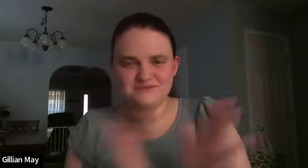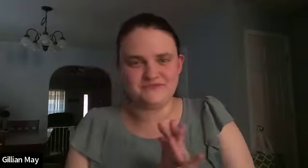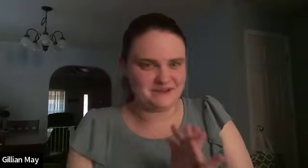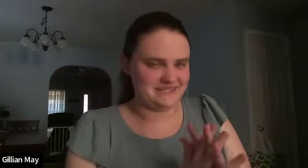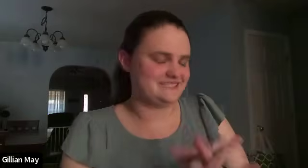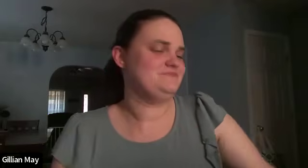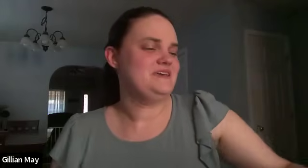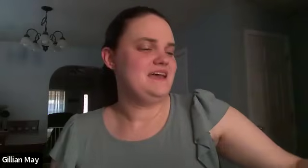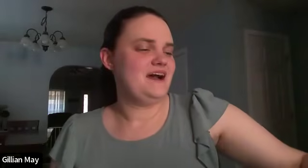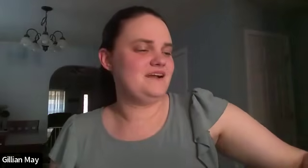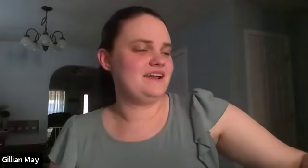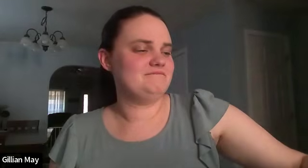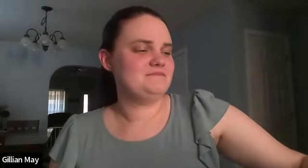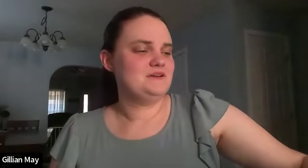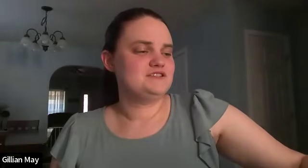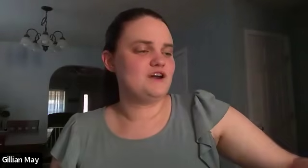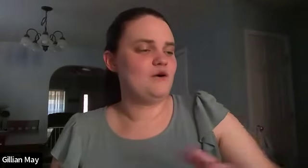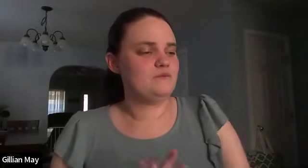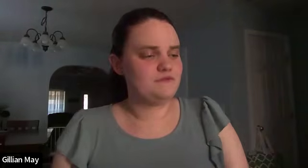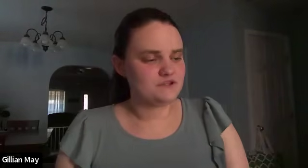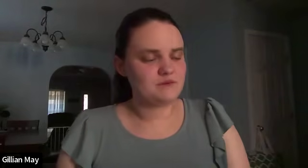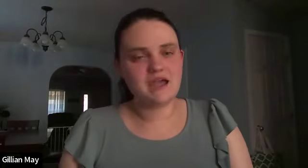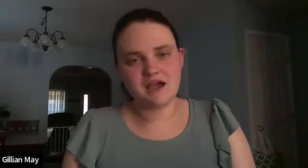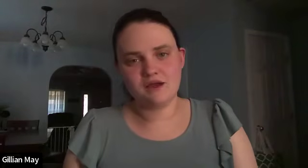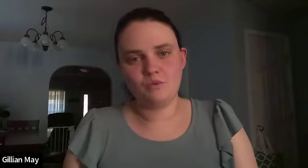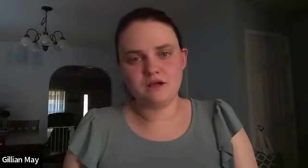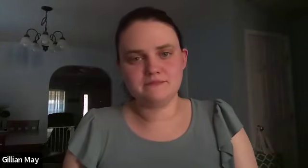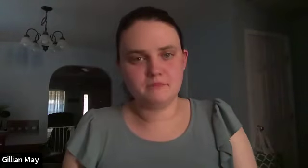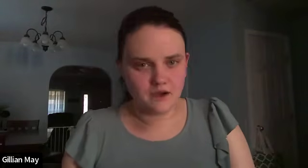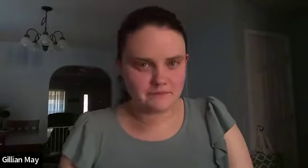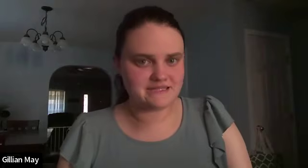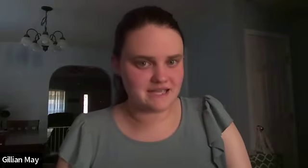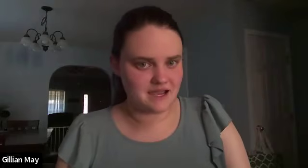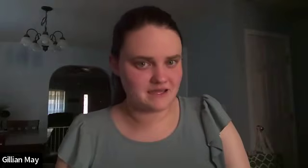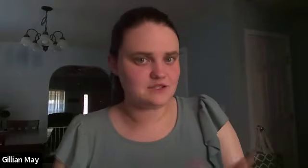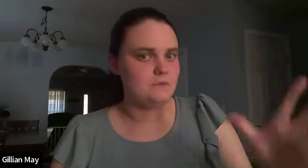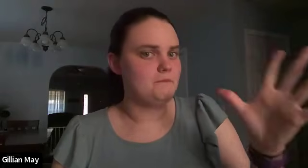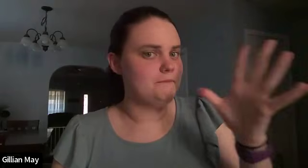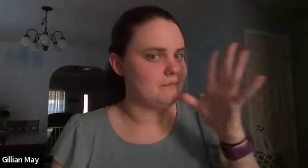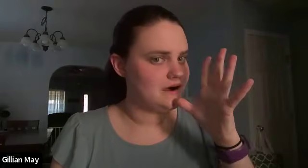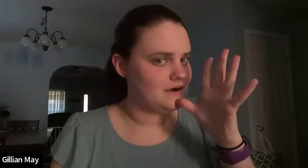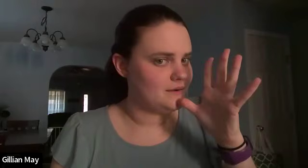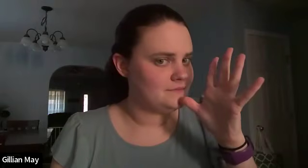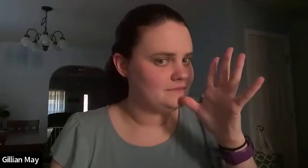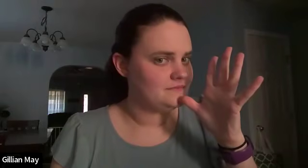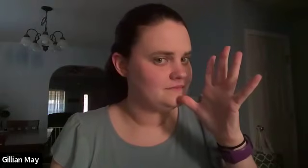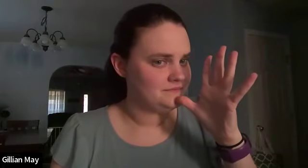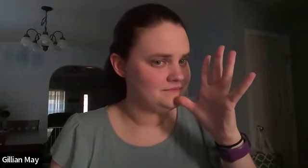concepts of families. All right. So the first time we had was mom and dad. So mom,